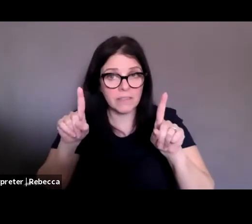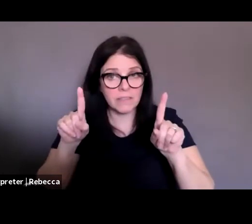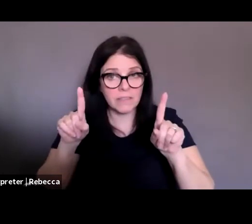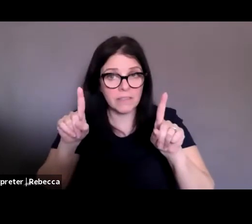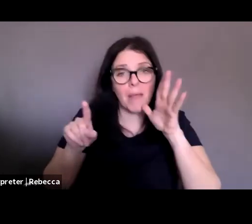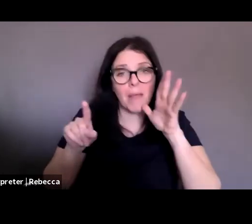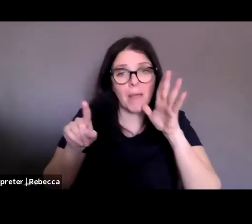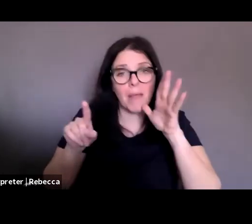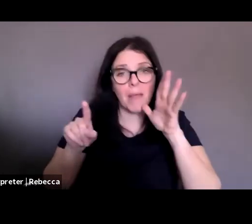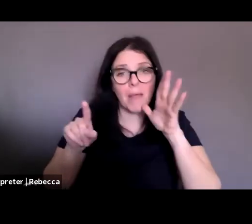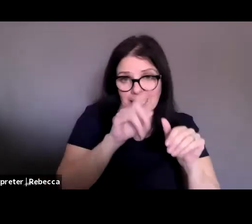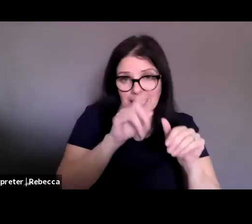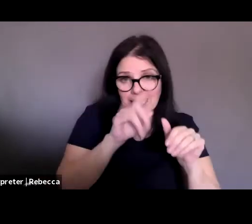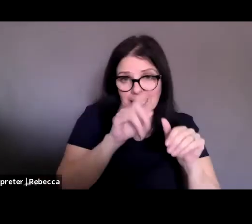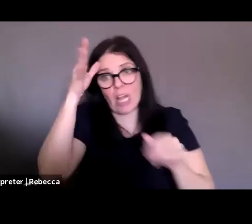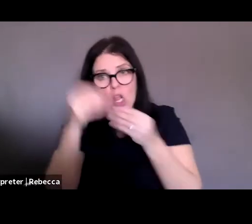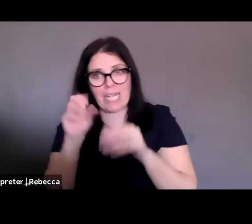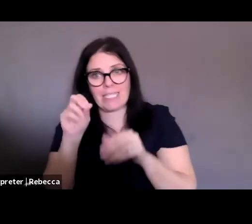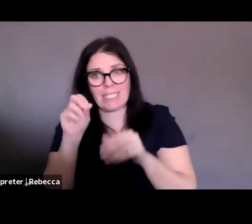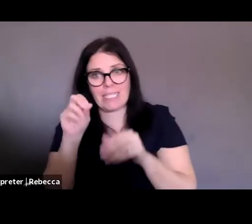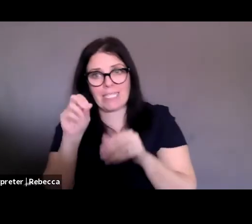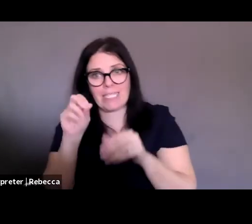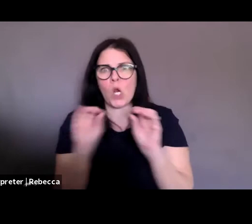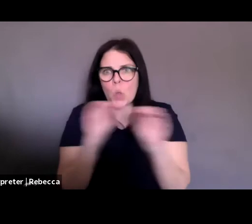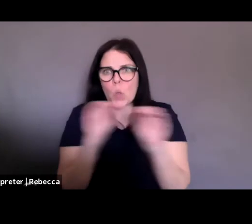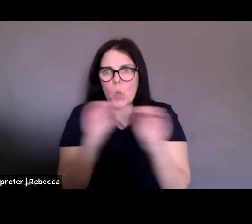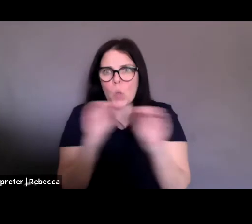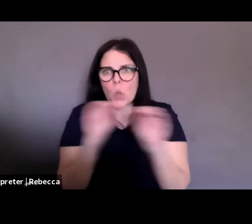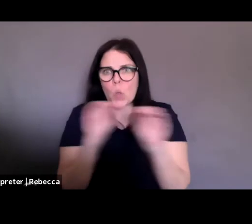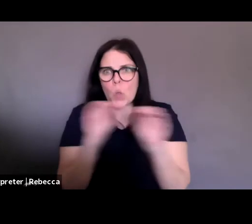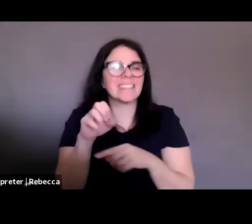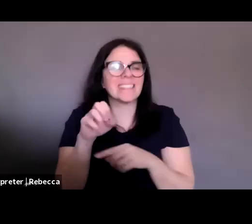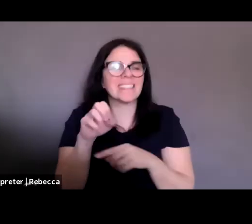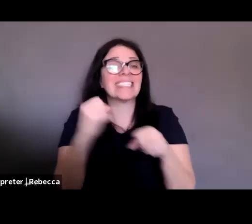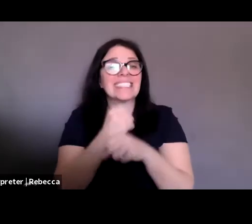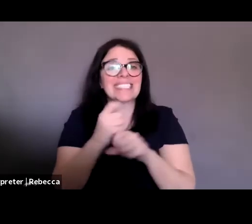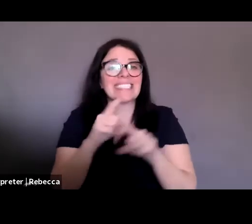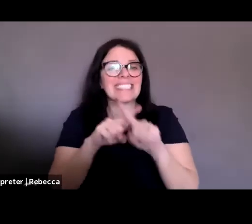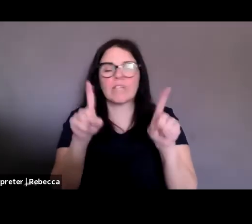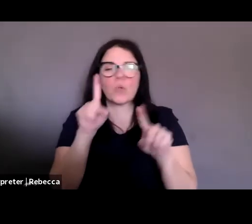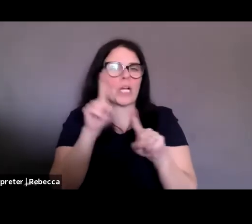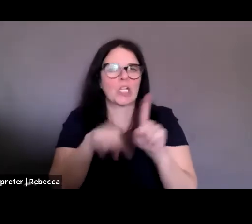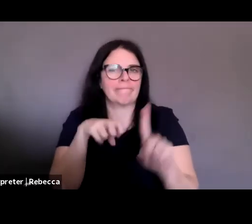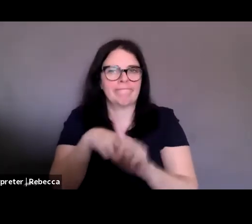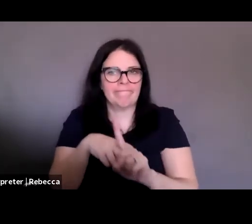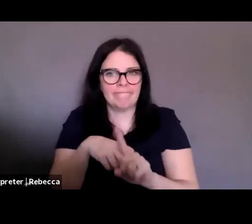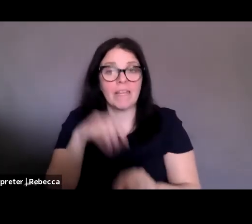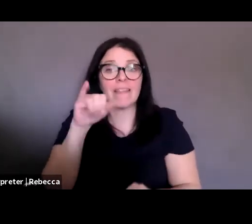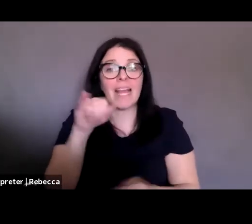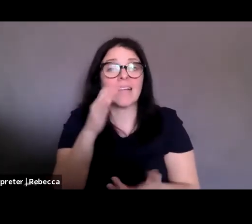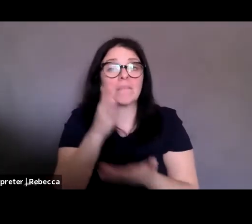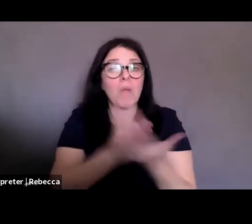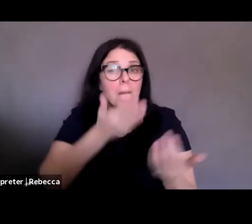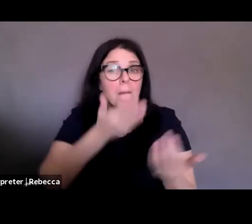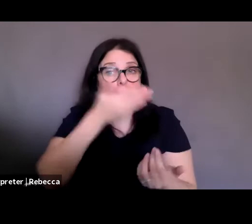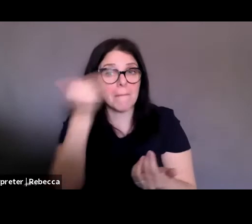non-abuse cases, we were not able to prove statistical significance of this differential. And that's primarily because there's